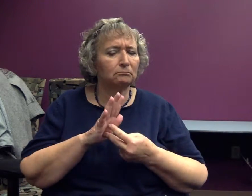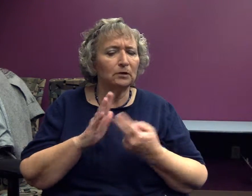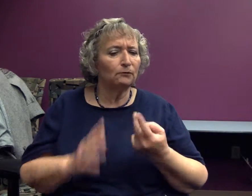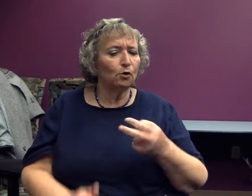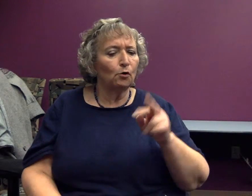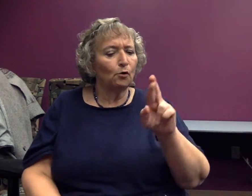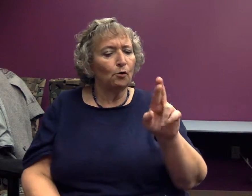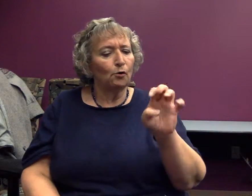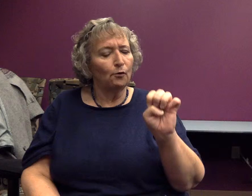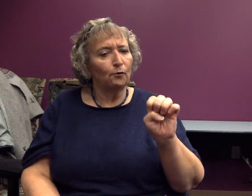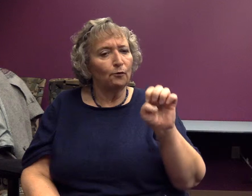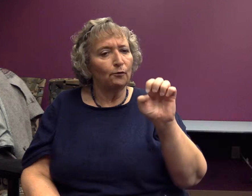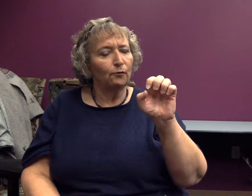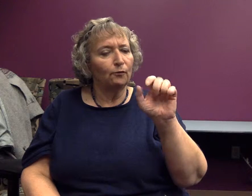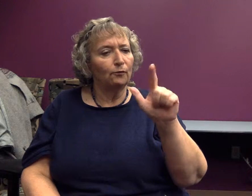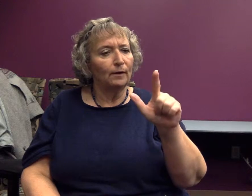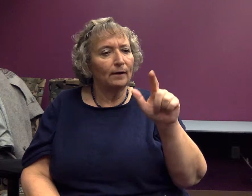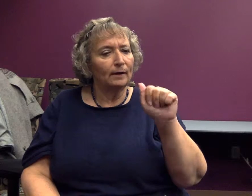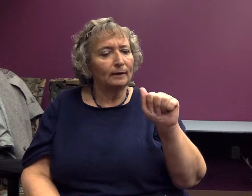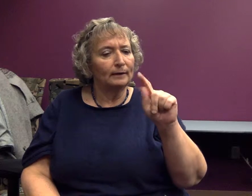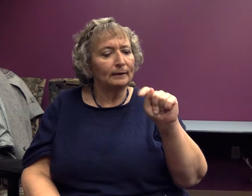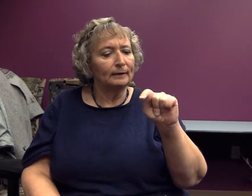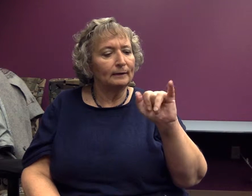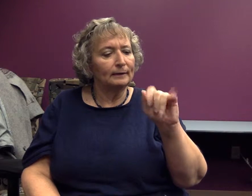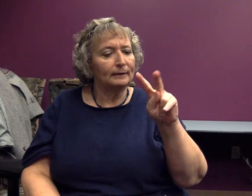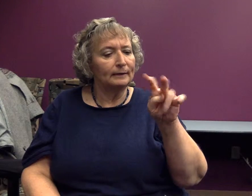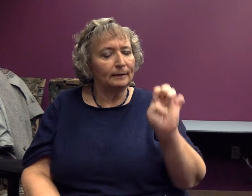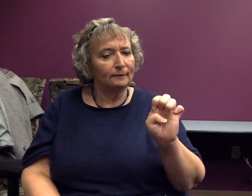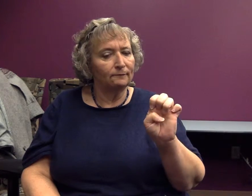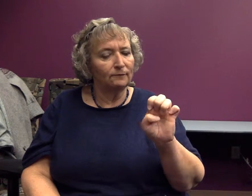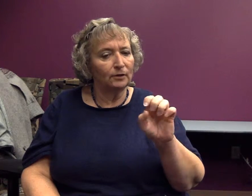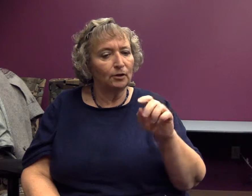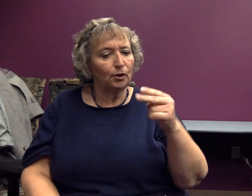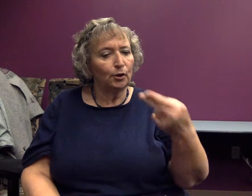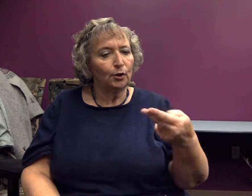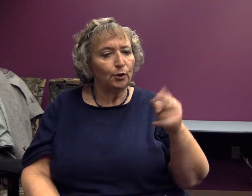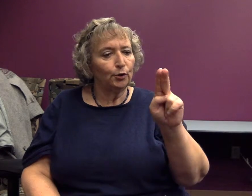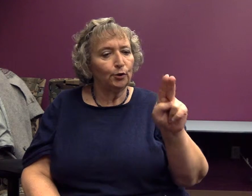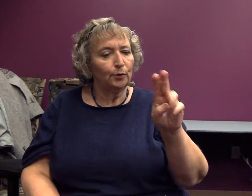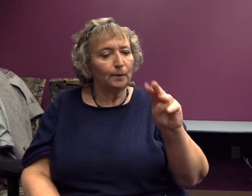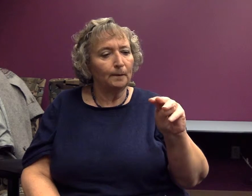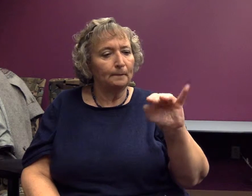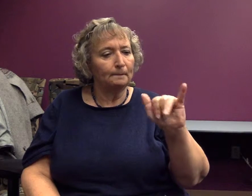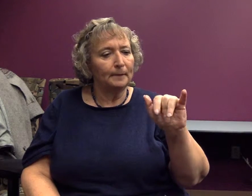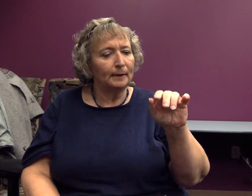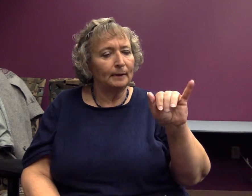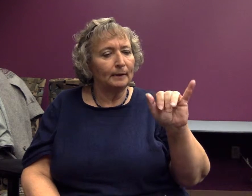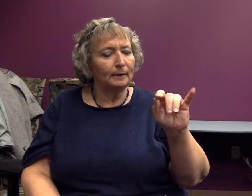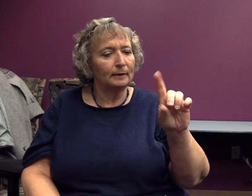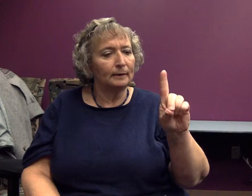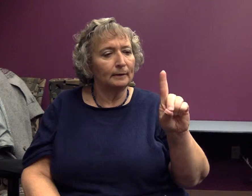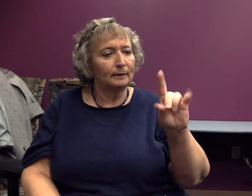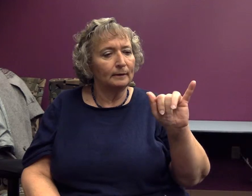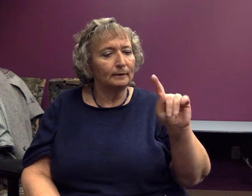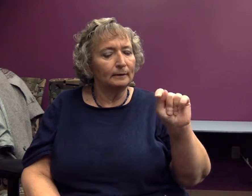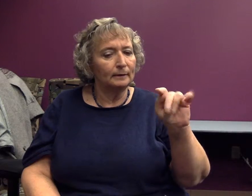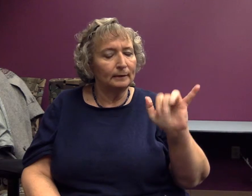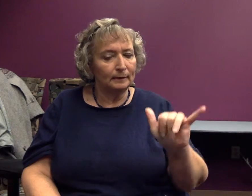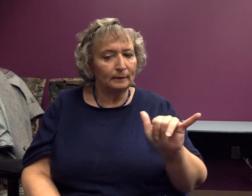that? Why is it 50? Okay. It can hold 10 milliliters total. And currently